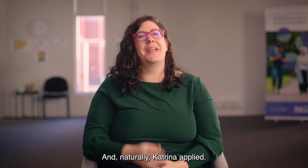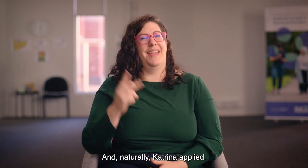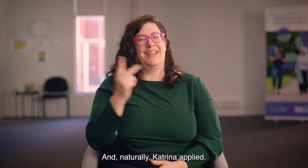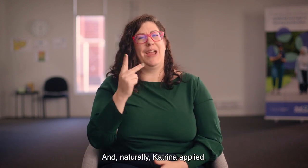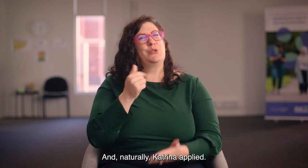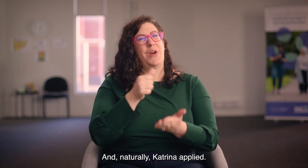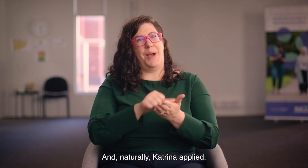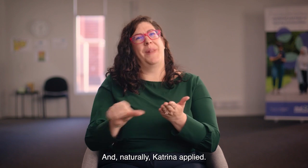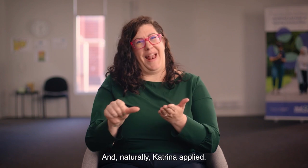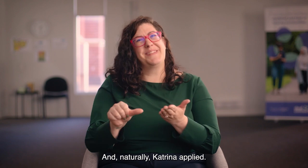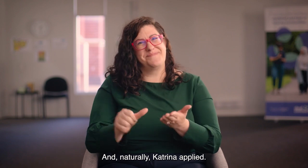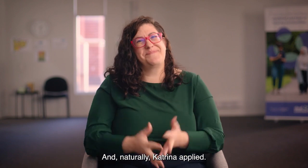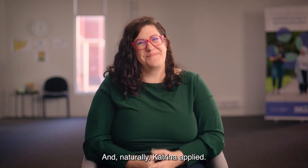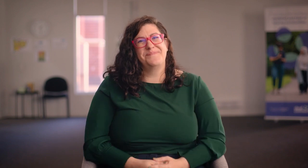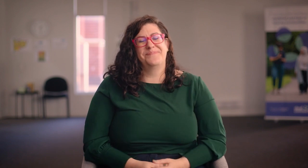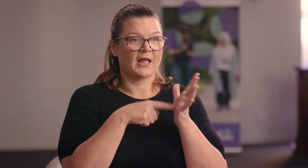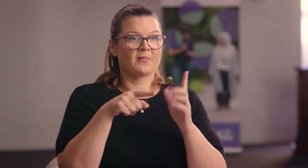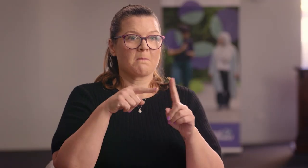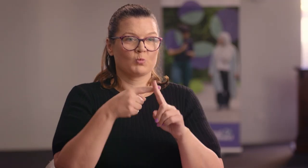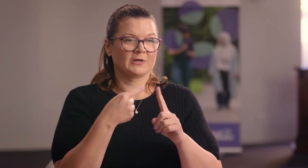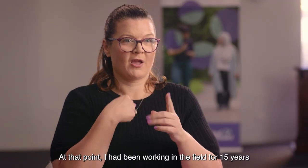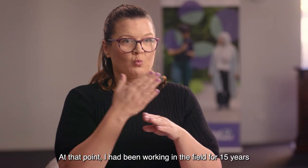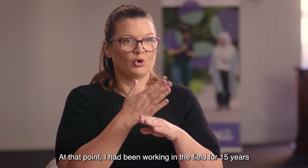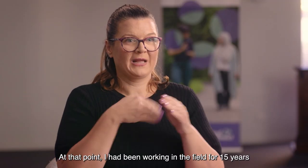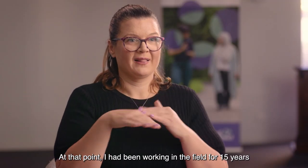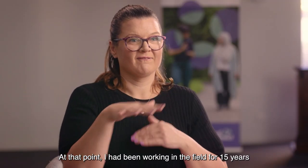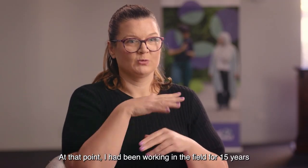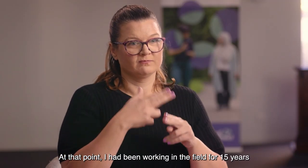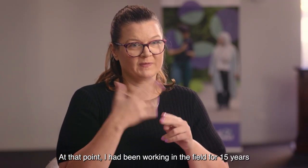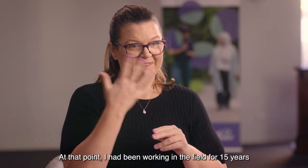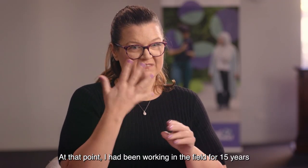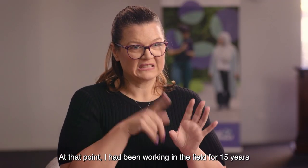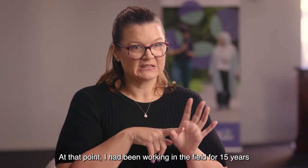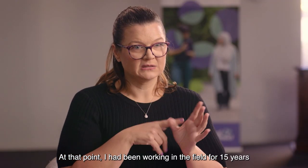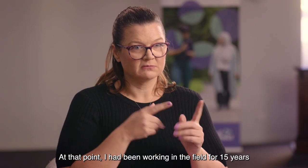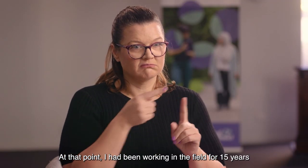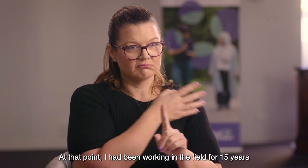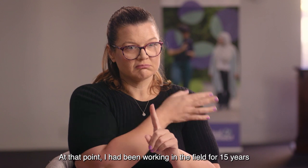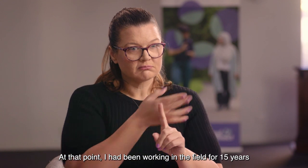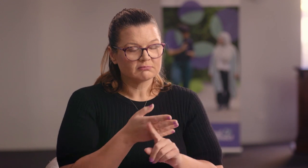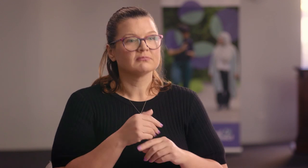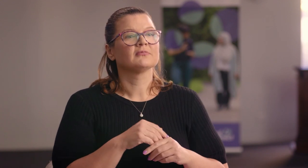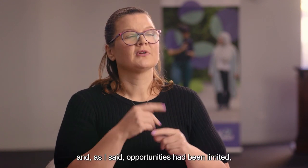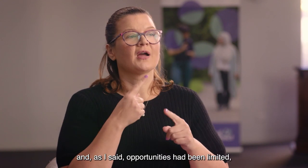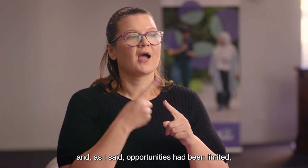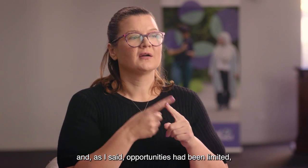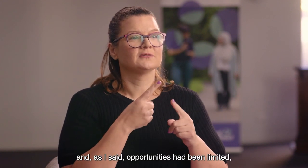And naturally, Katrina applied. At that point, I'd been working in the field for 15 years. And as I